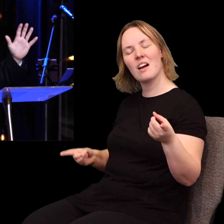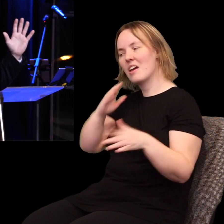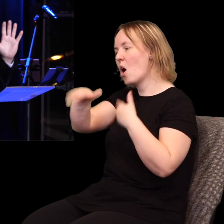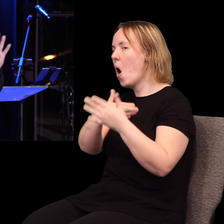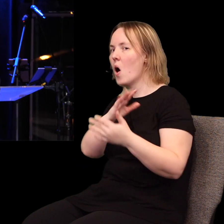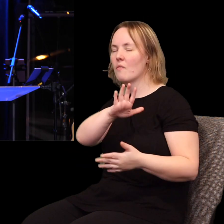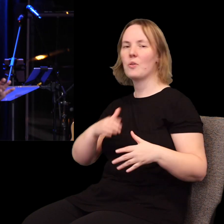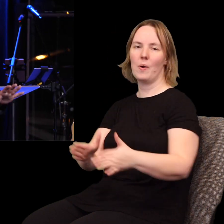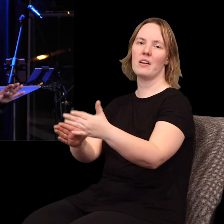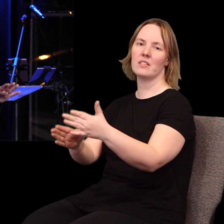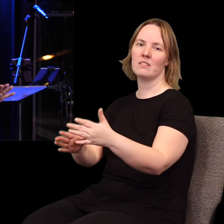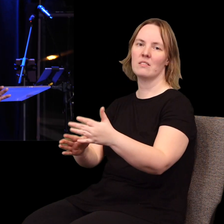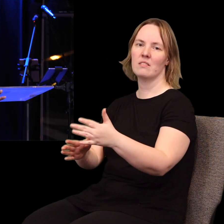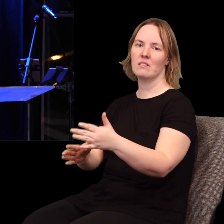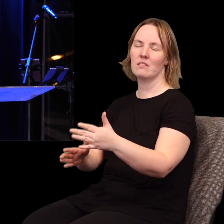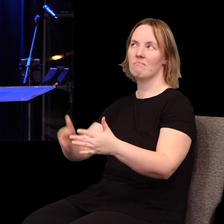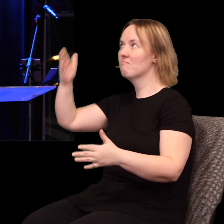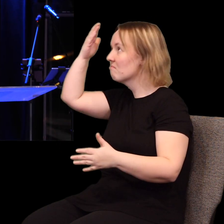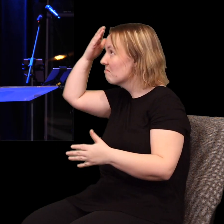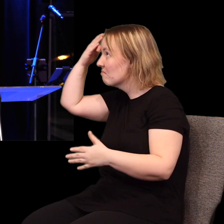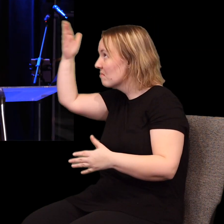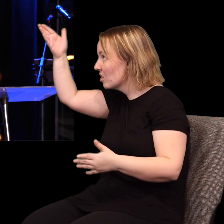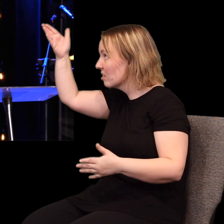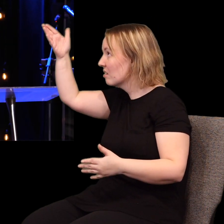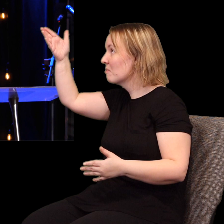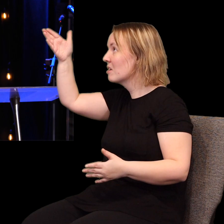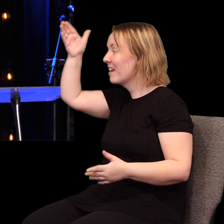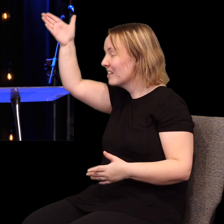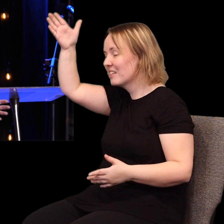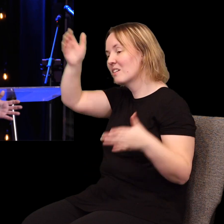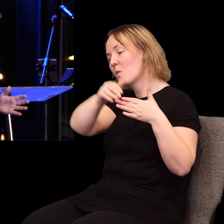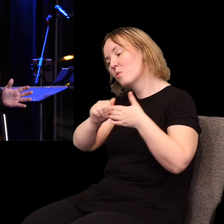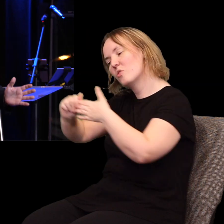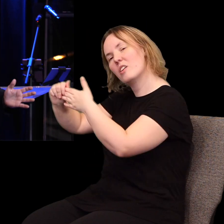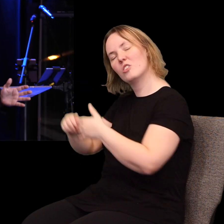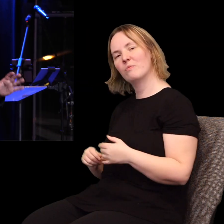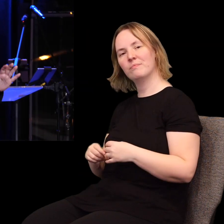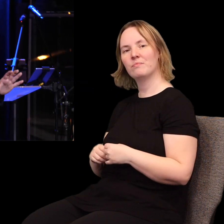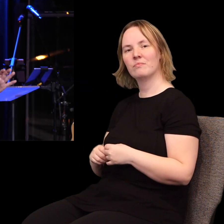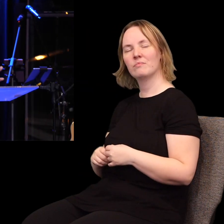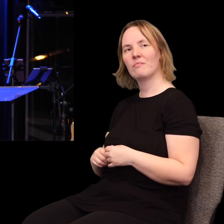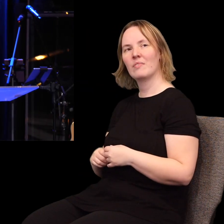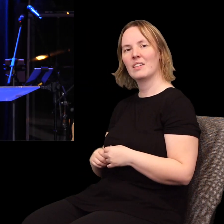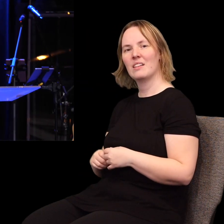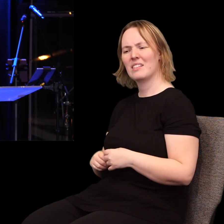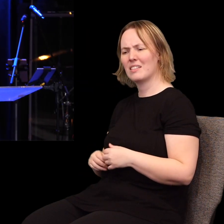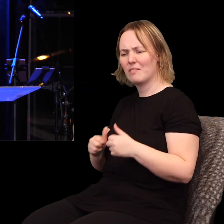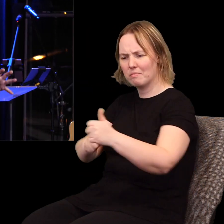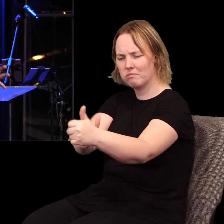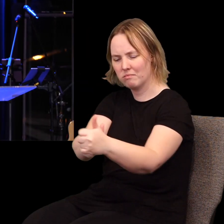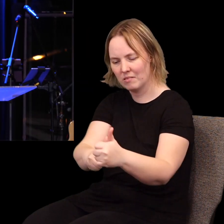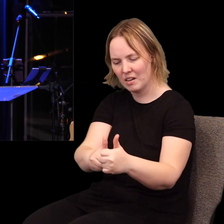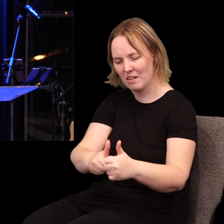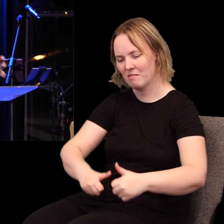what? All of your ways. Acknowledge him, and he will direct you. So what do? Rather than